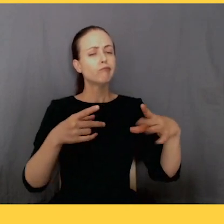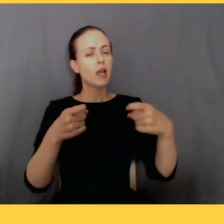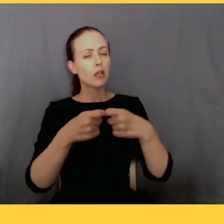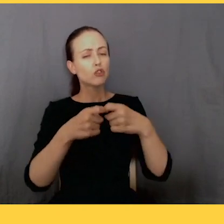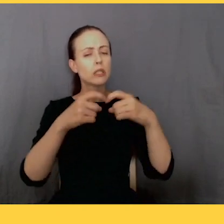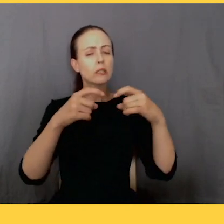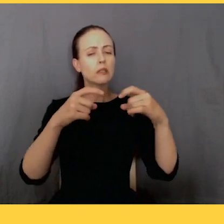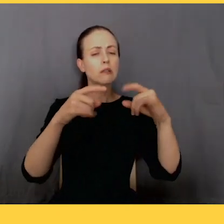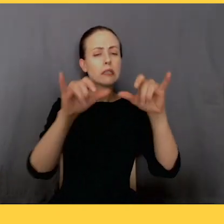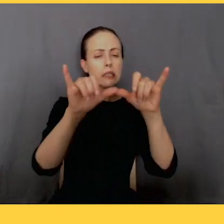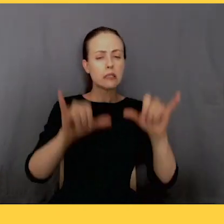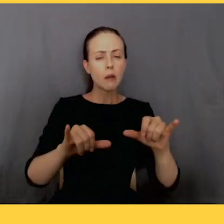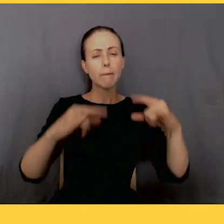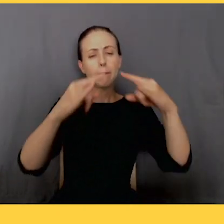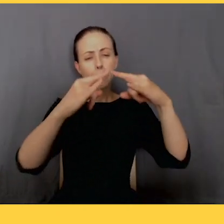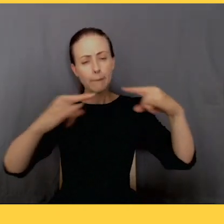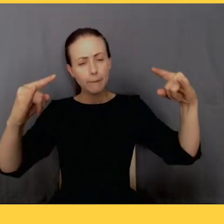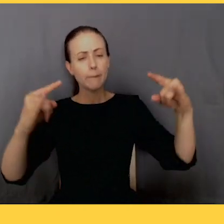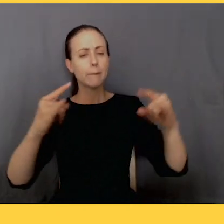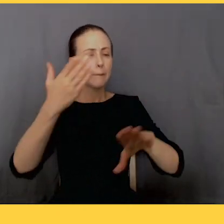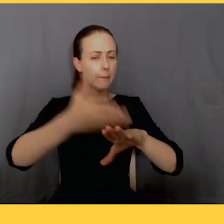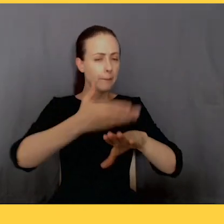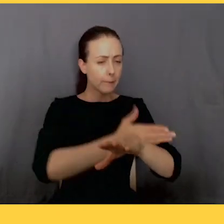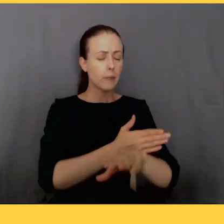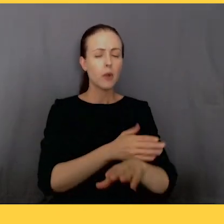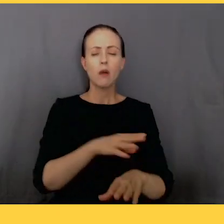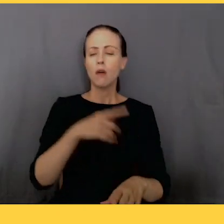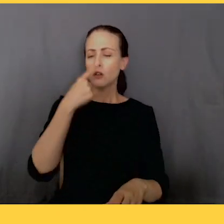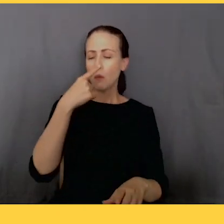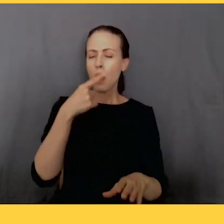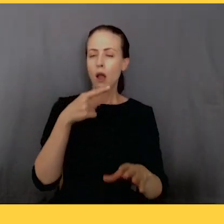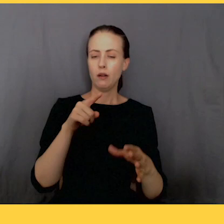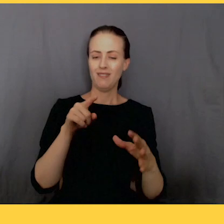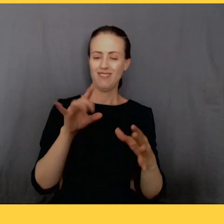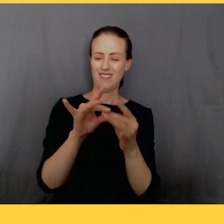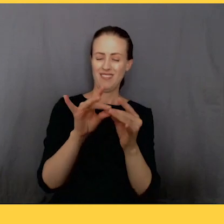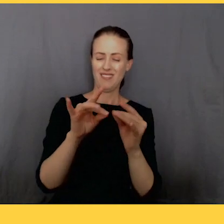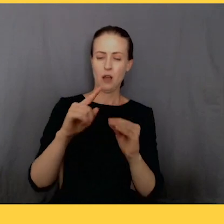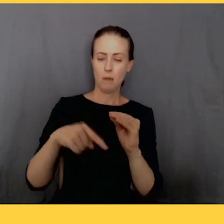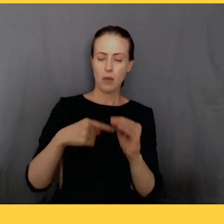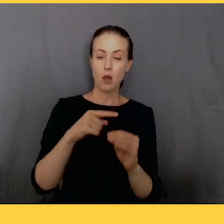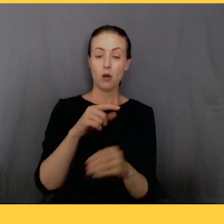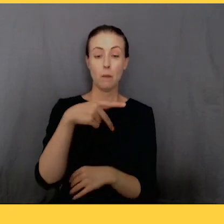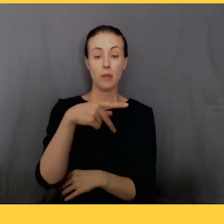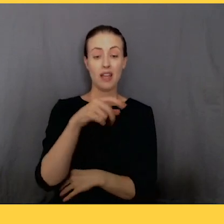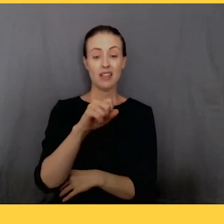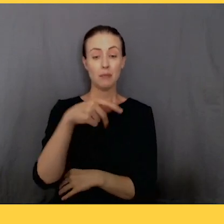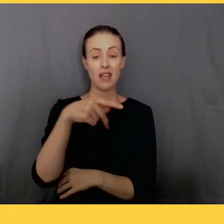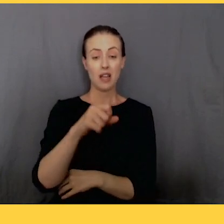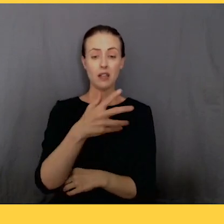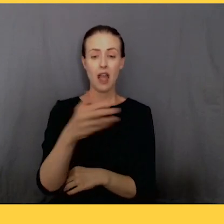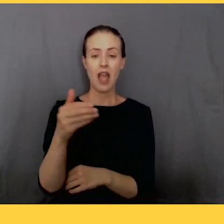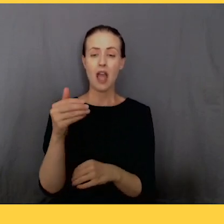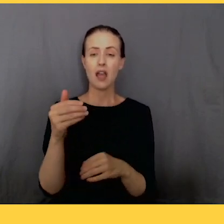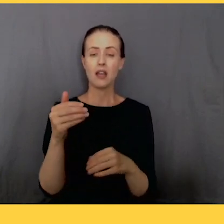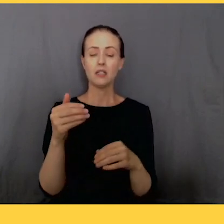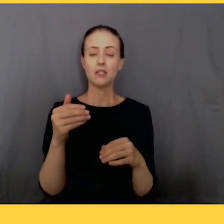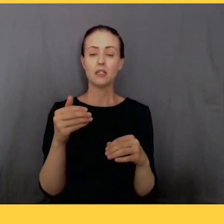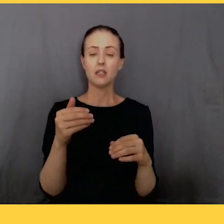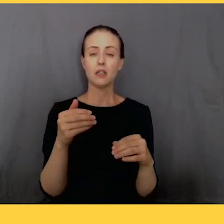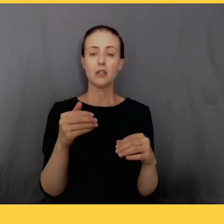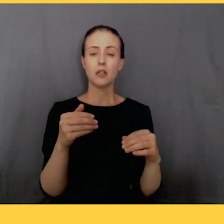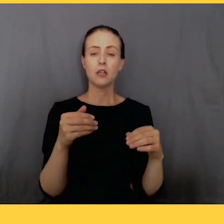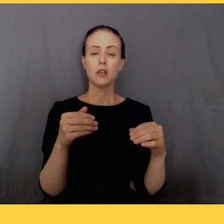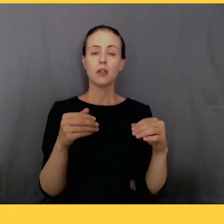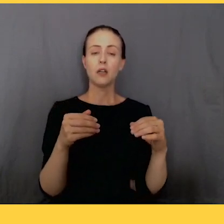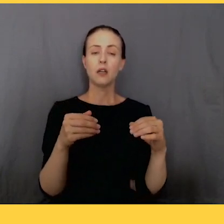a little bit on that in relation to PSPS and what the goal is of grid hardening and in relationship to calling for a public